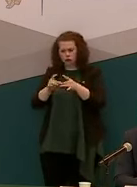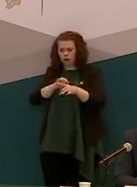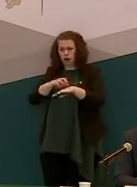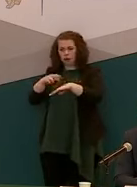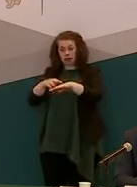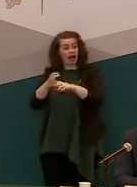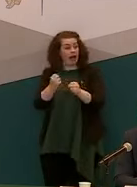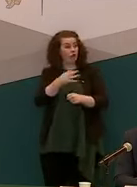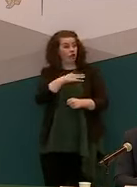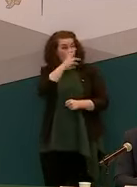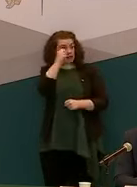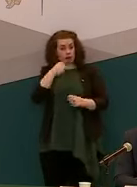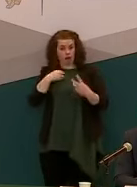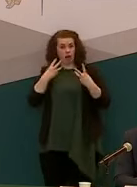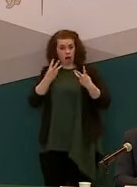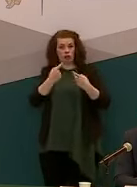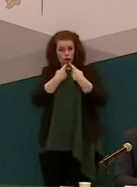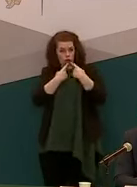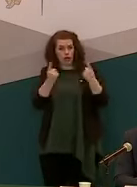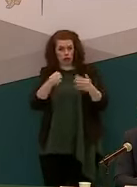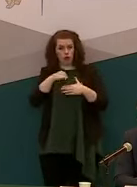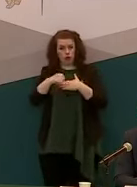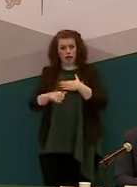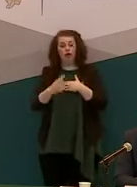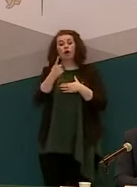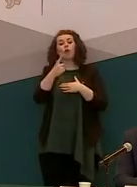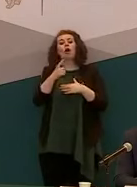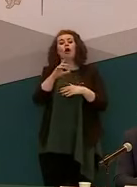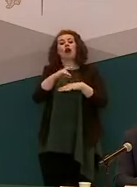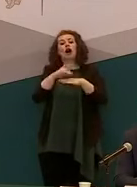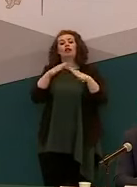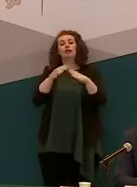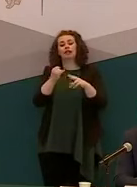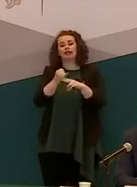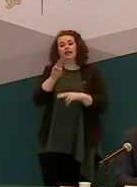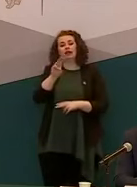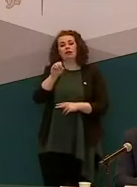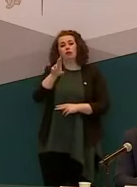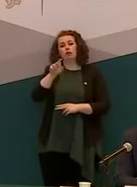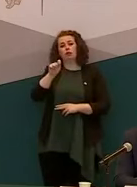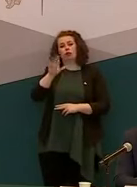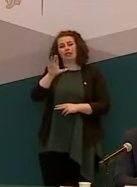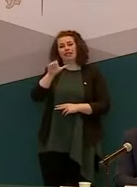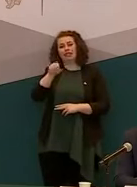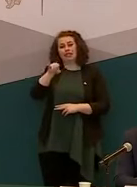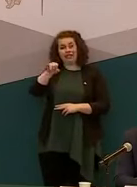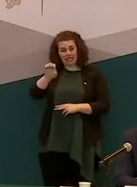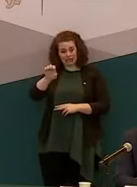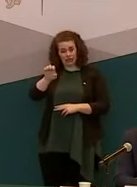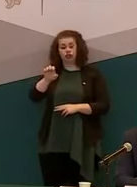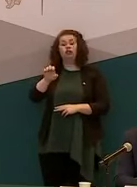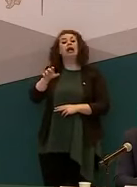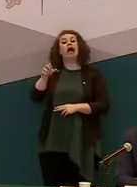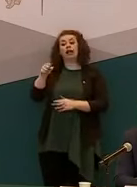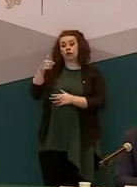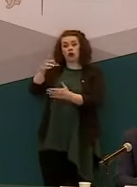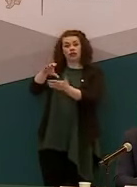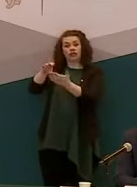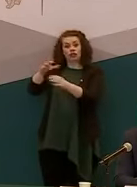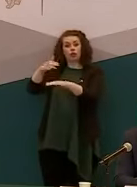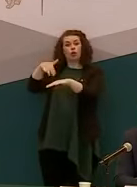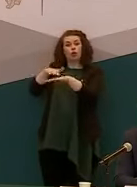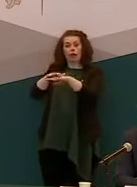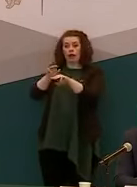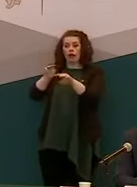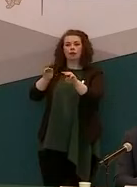deserves highlighting, in St Fintan's Hospital in Portlaoise, where there was an outbreak in a long-term facility for people in a